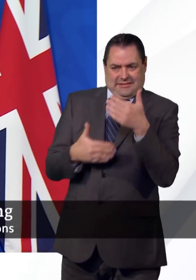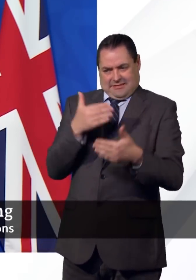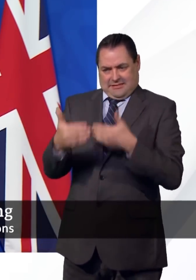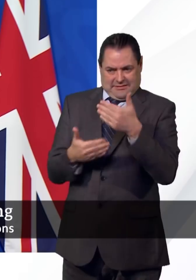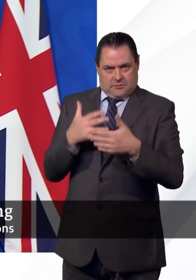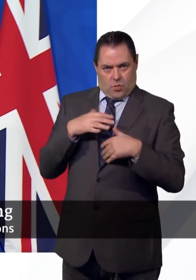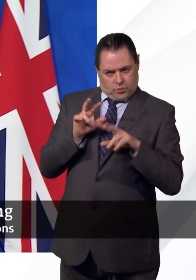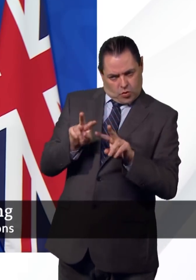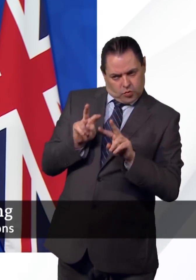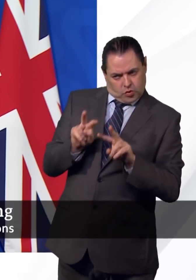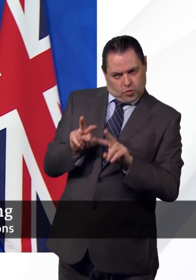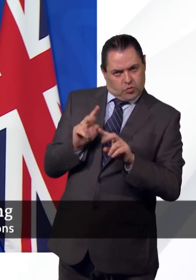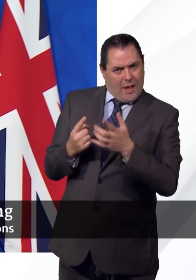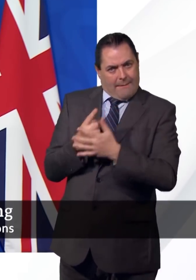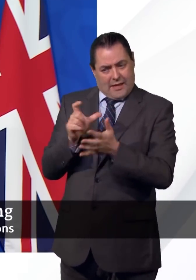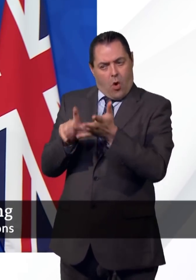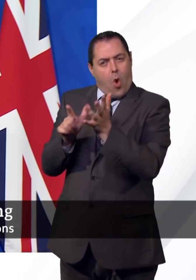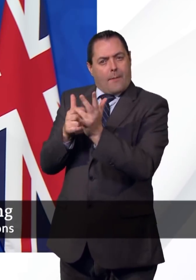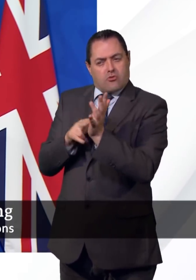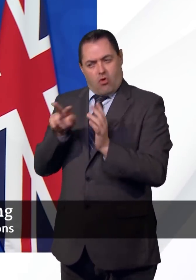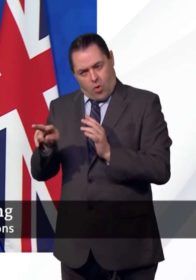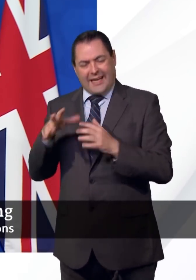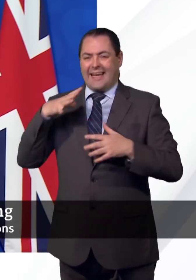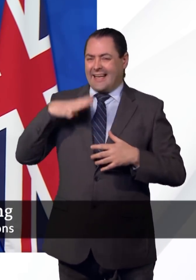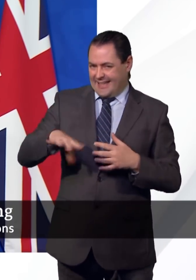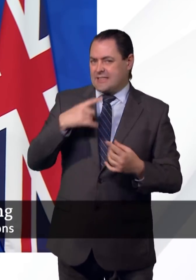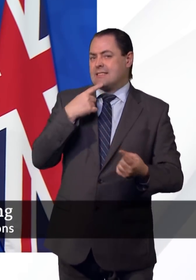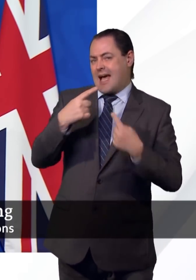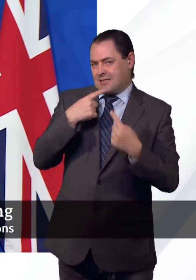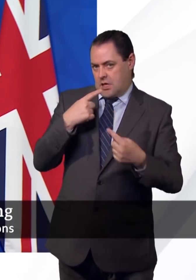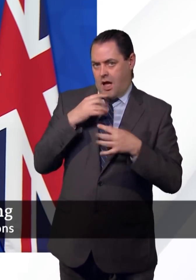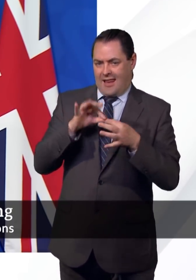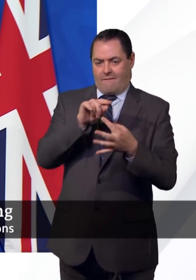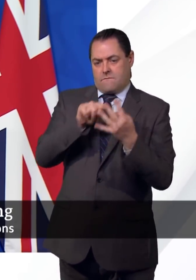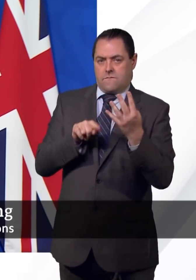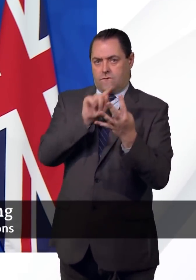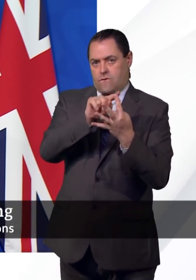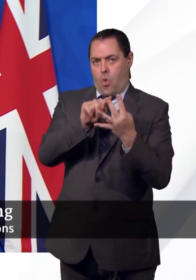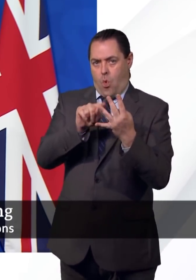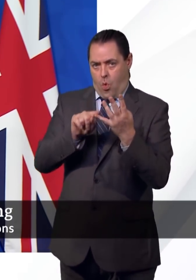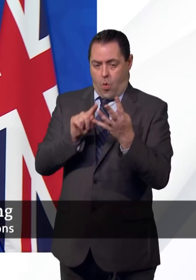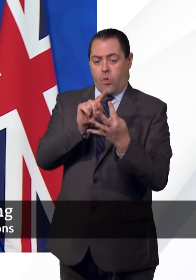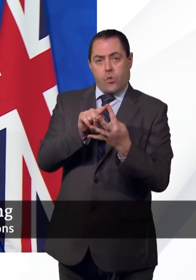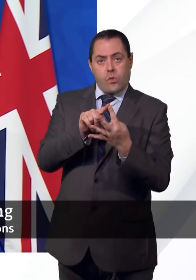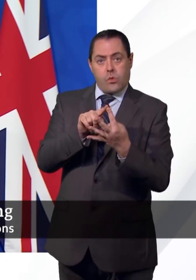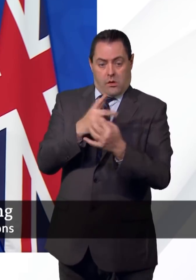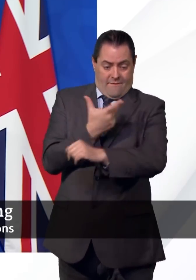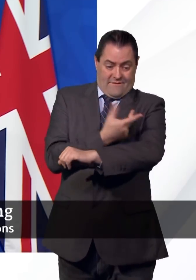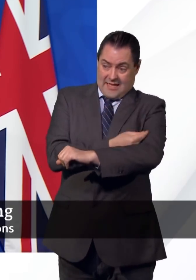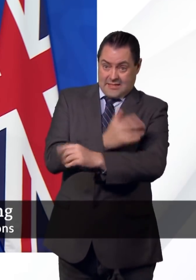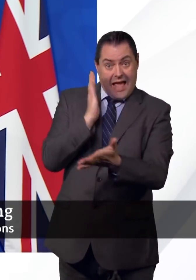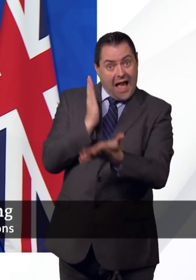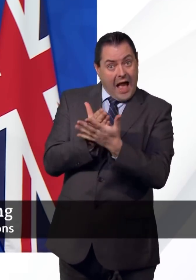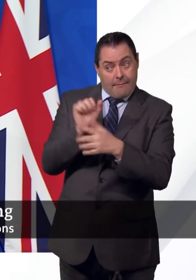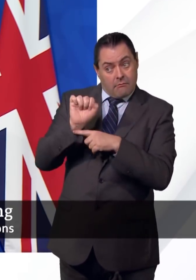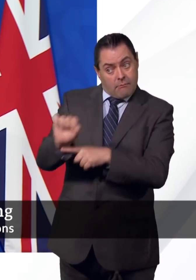by the hard medical data around 4 key criteria: the efficacy of our vaccines and